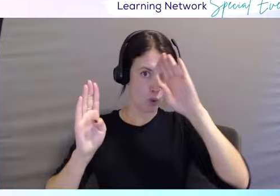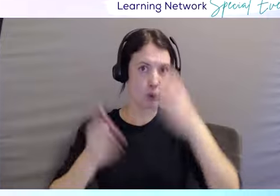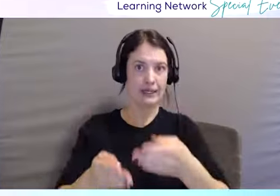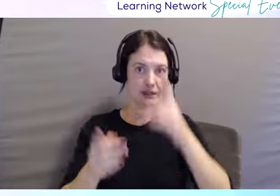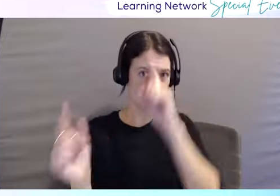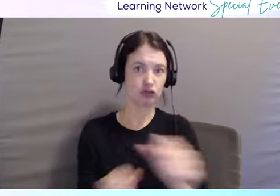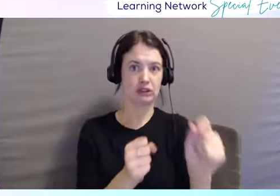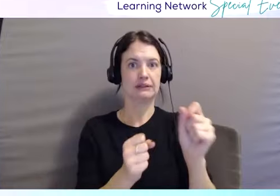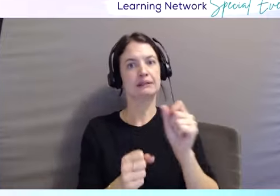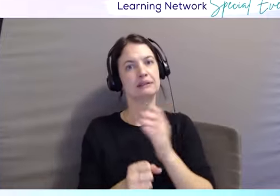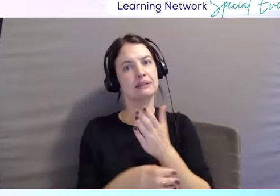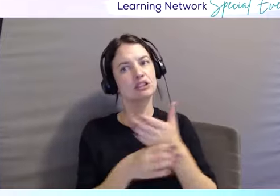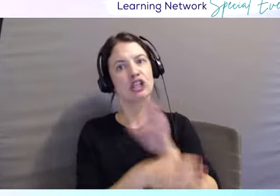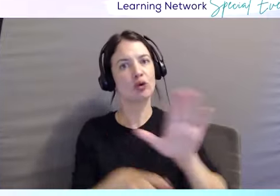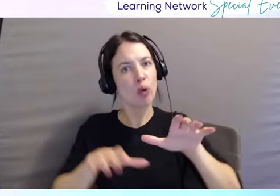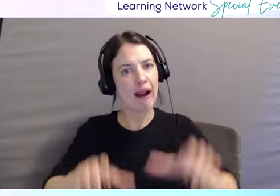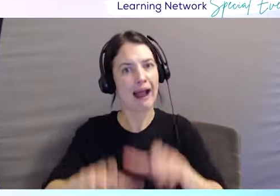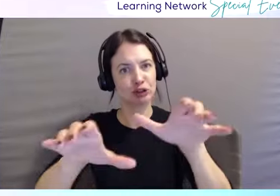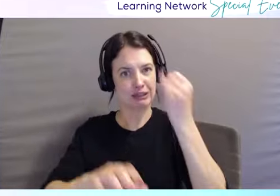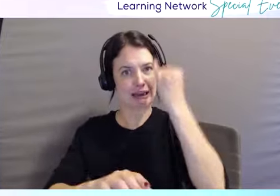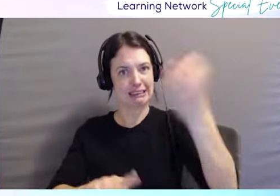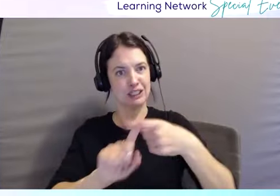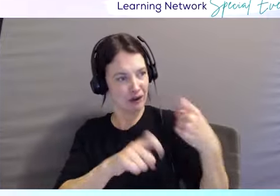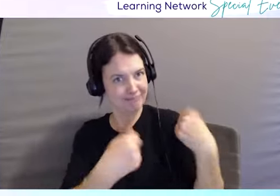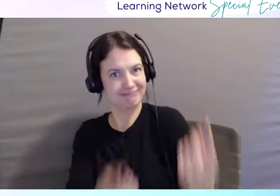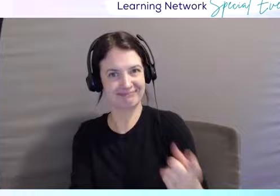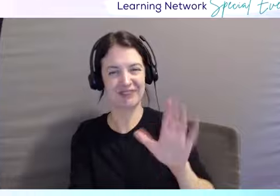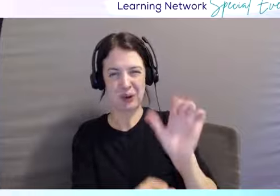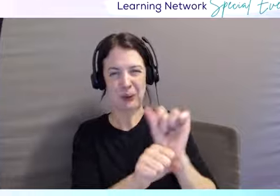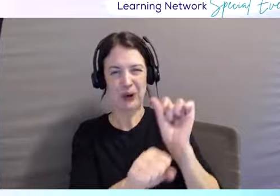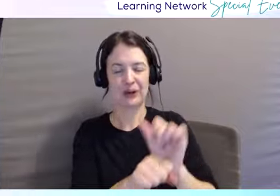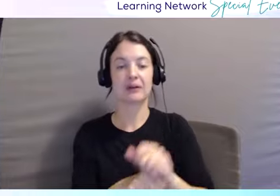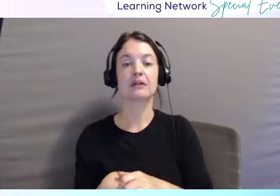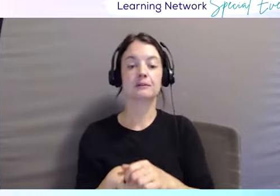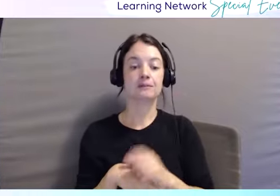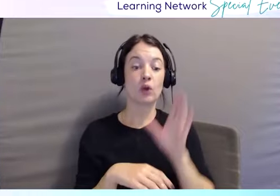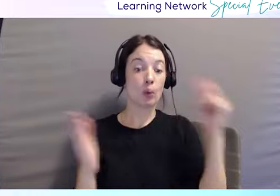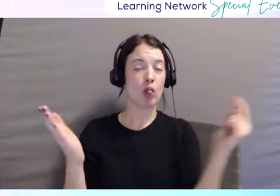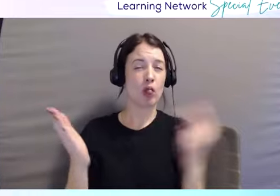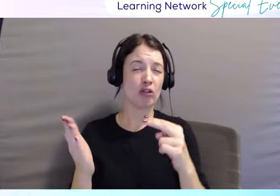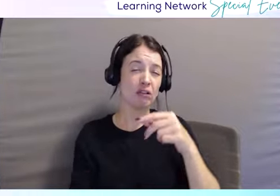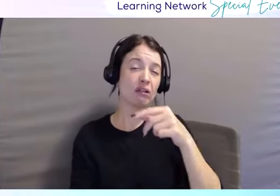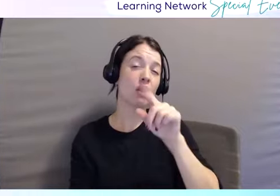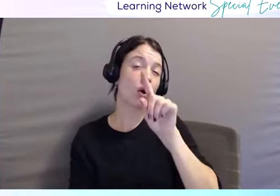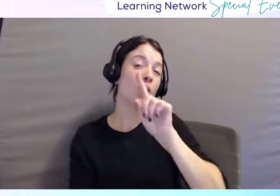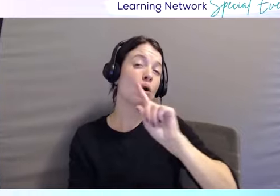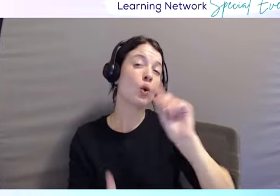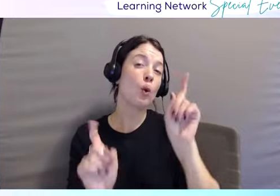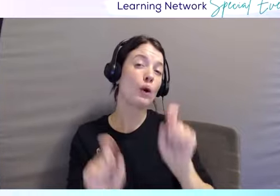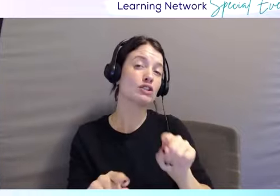the different levels. I want to turn us now to the Q&A. We have about 20 minutes together.